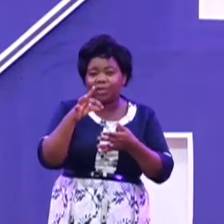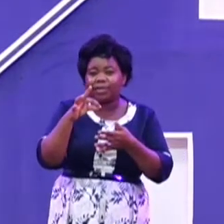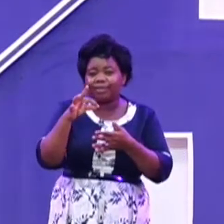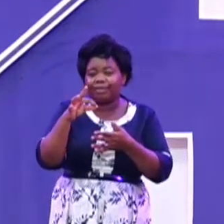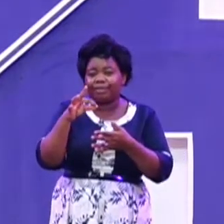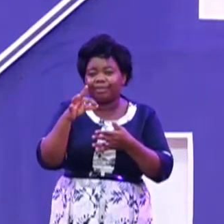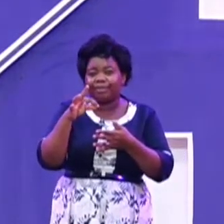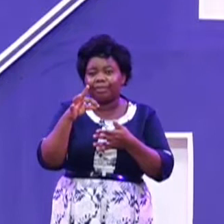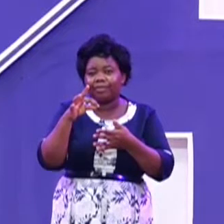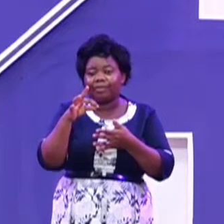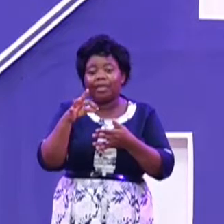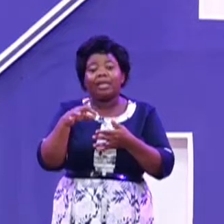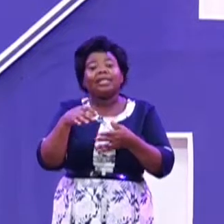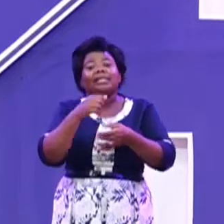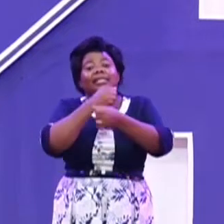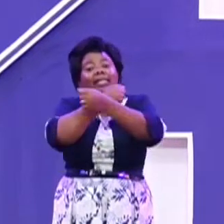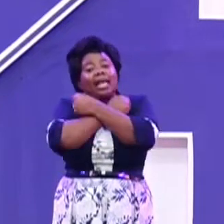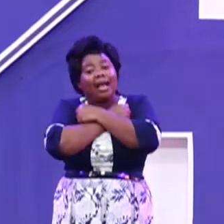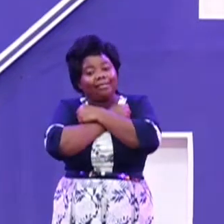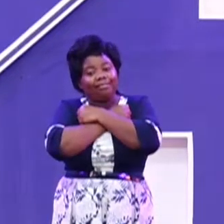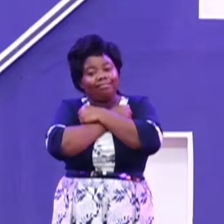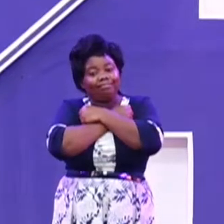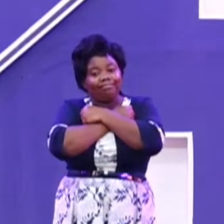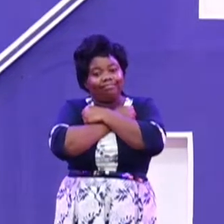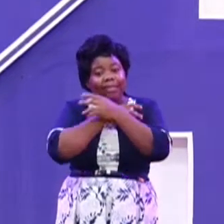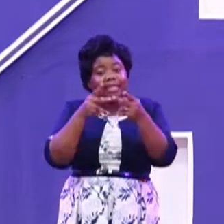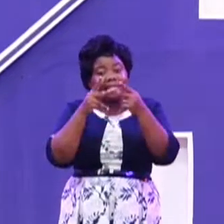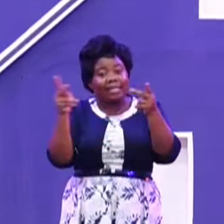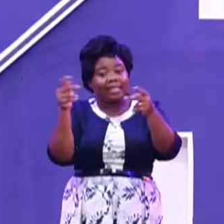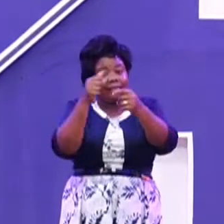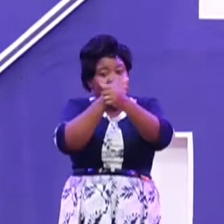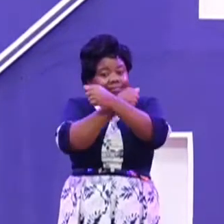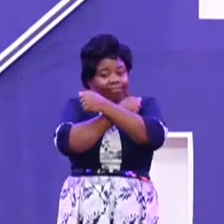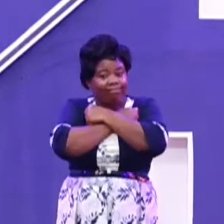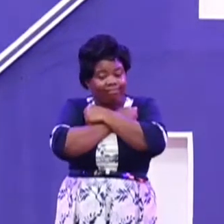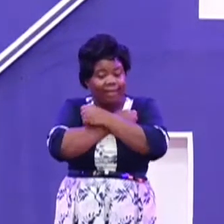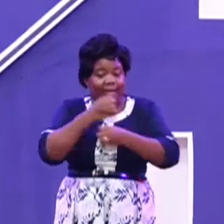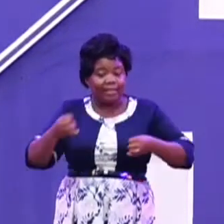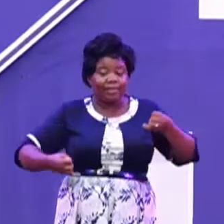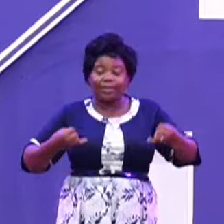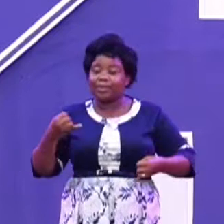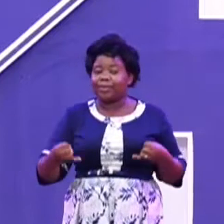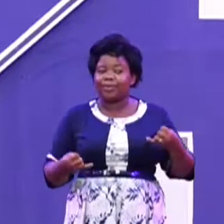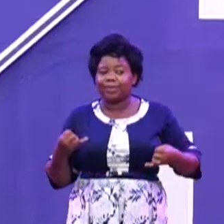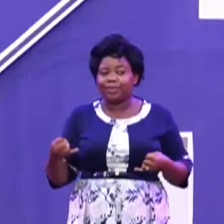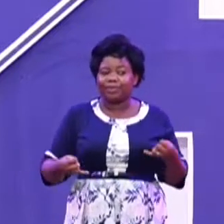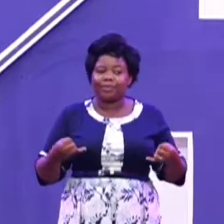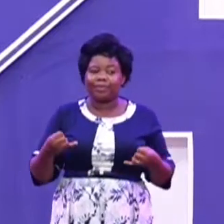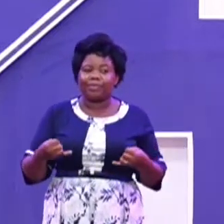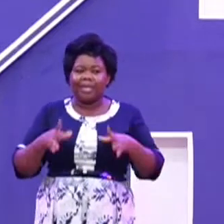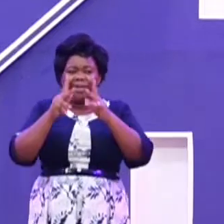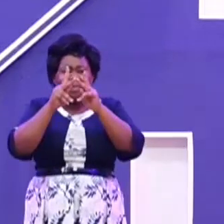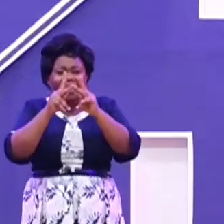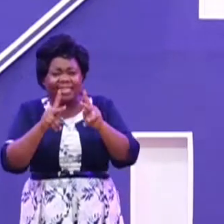ky'omwoyo. It starts with love. Kitandika n'okwagala. Joy. Essanyu.